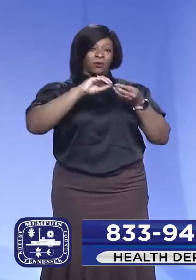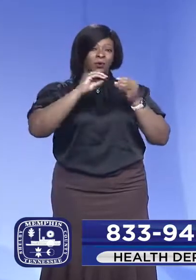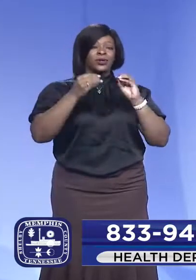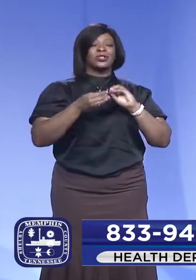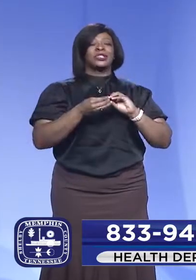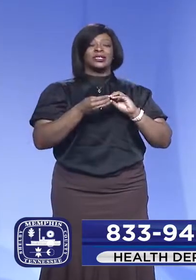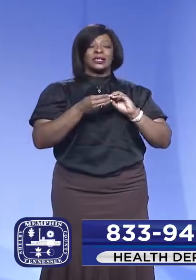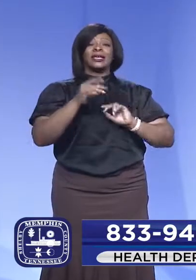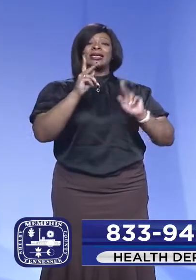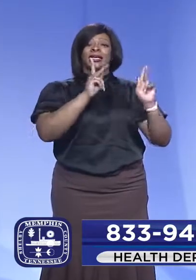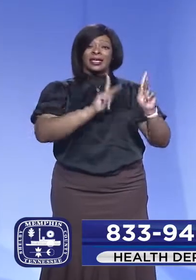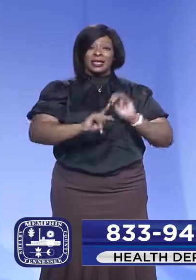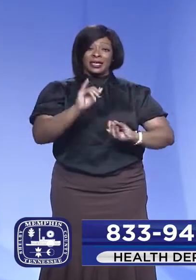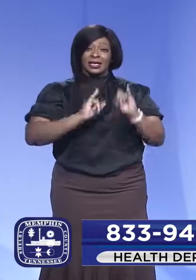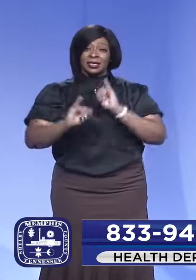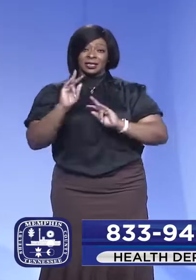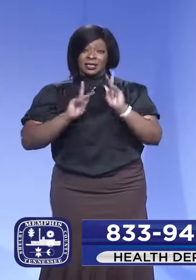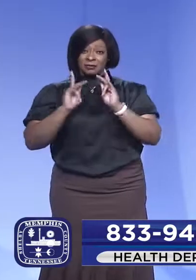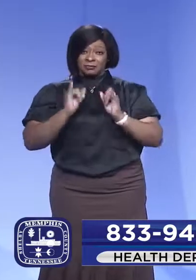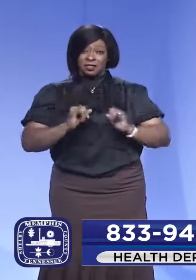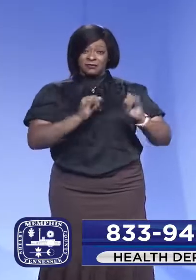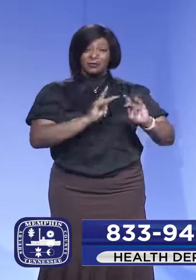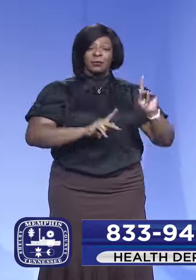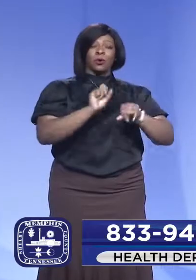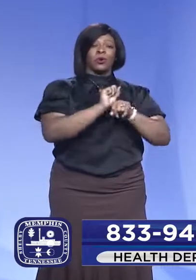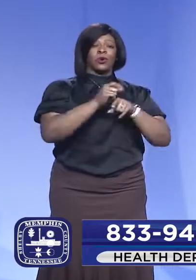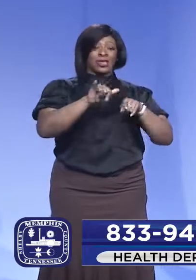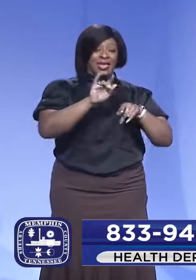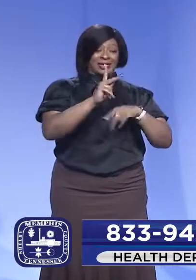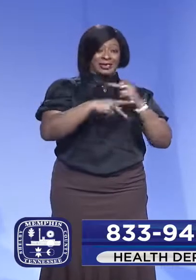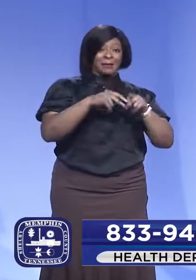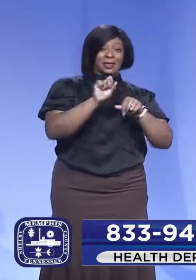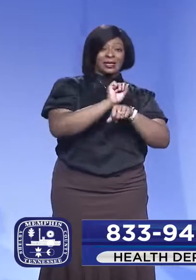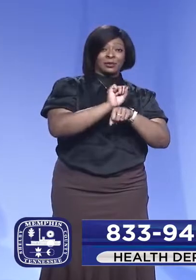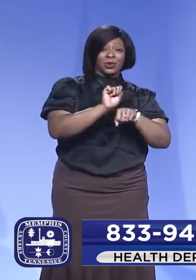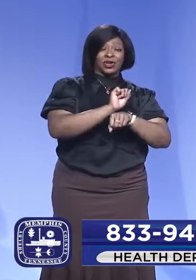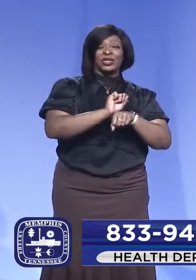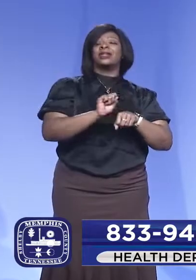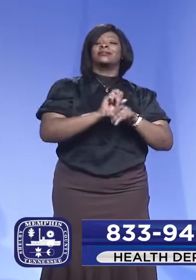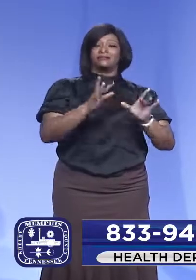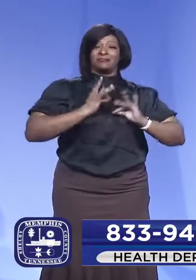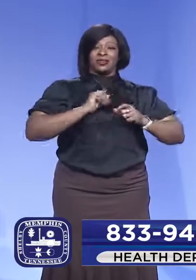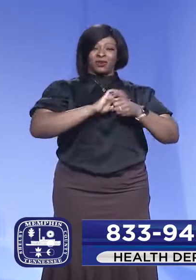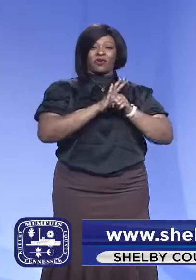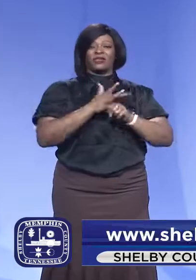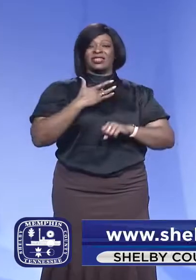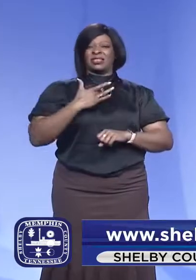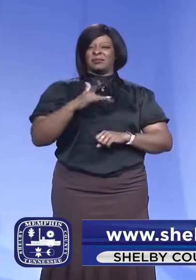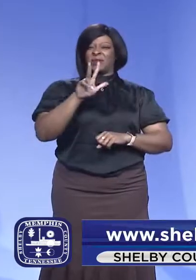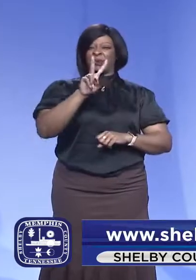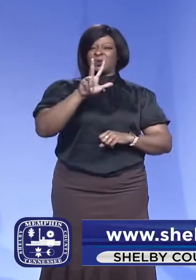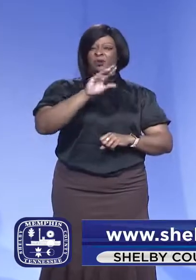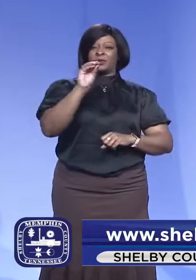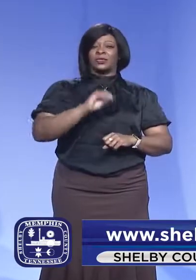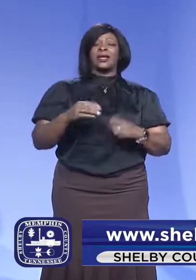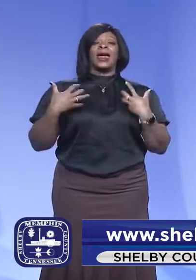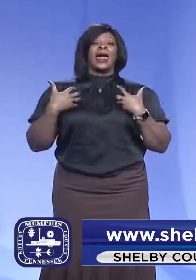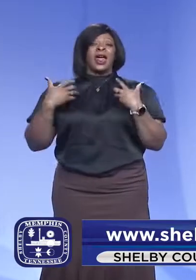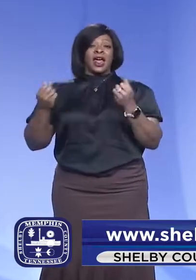of individuals who report working in that industry, and that's about 23%. Healthcare is second